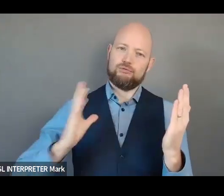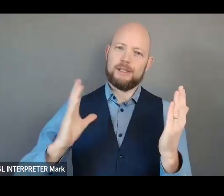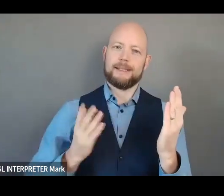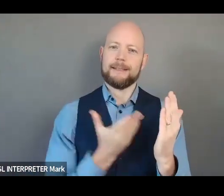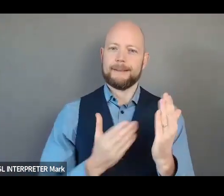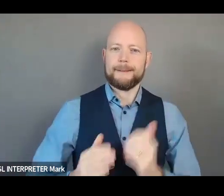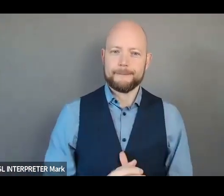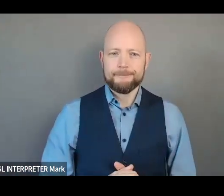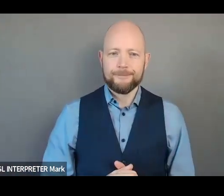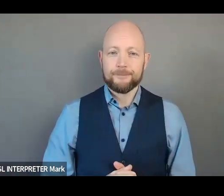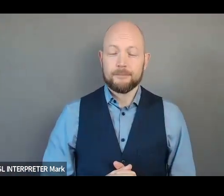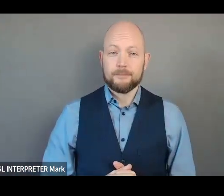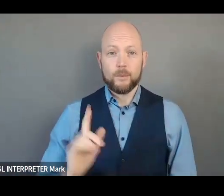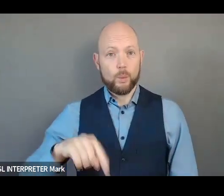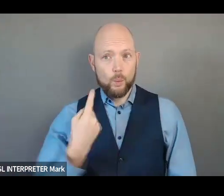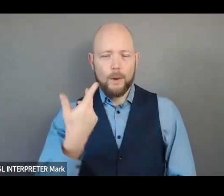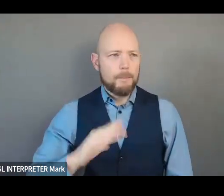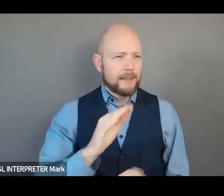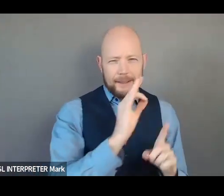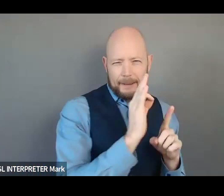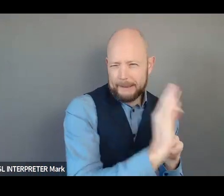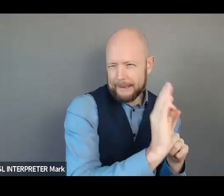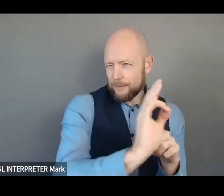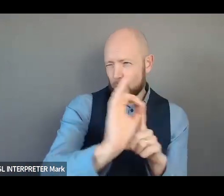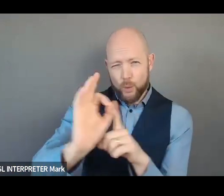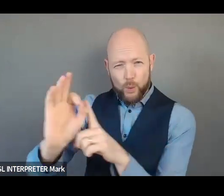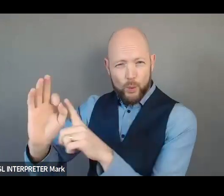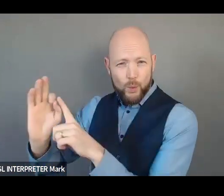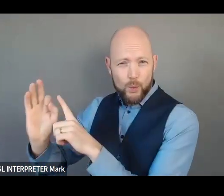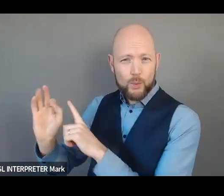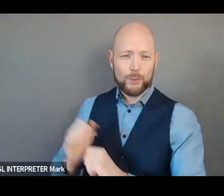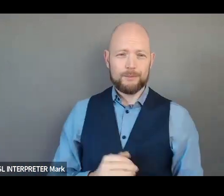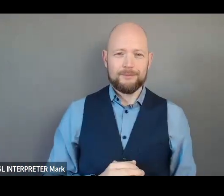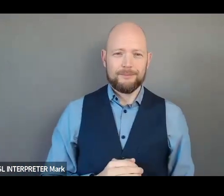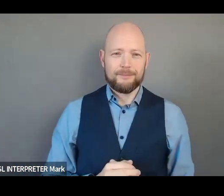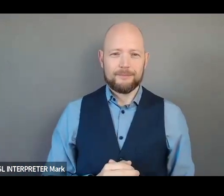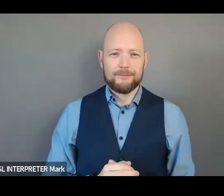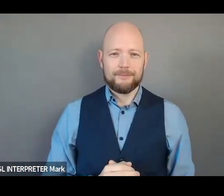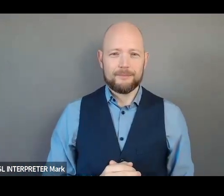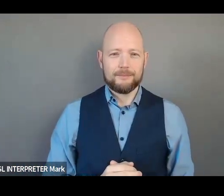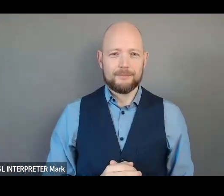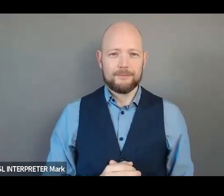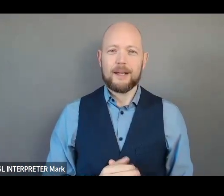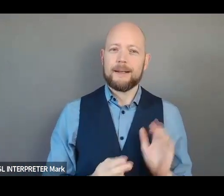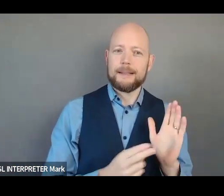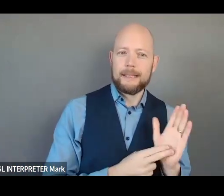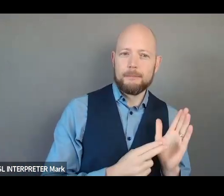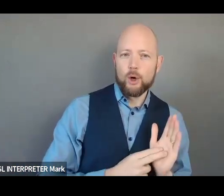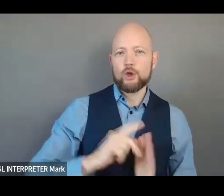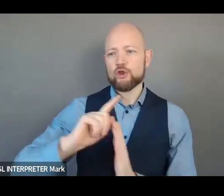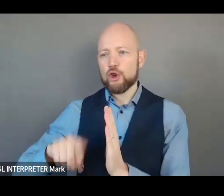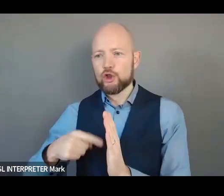doing is we undertook a lot of interviews. Nima helps a lot with the data collection with that, and Joss, I think, is nipping in and out as